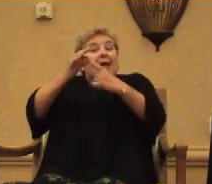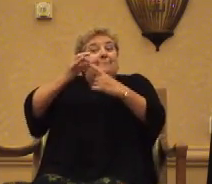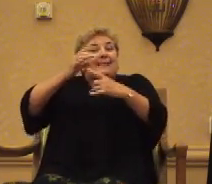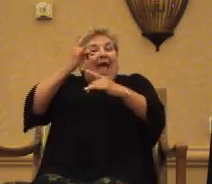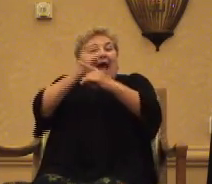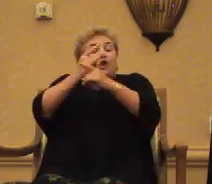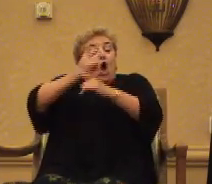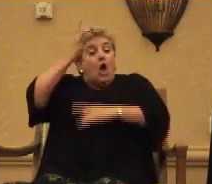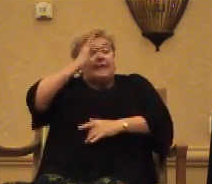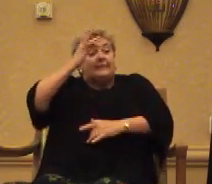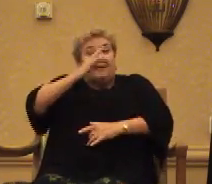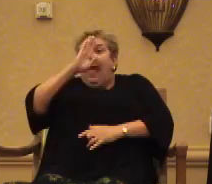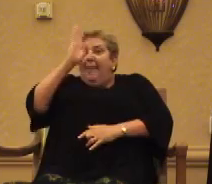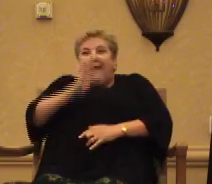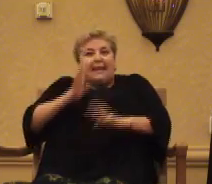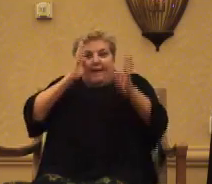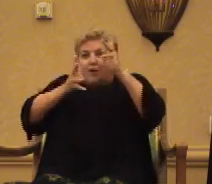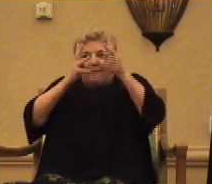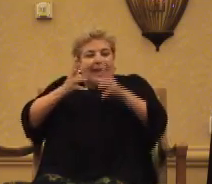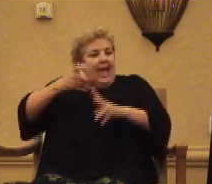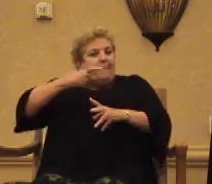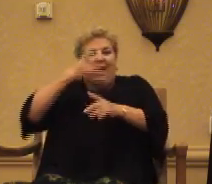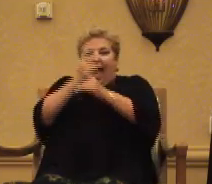they have alcohol, anything else.